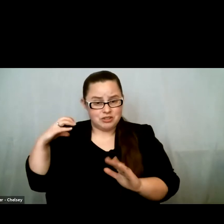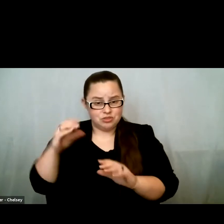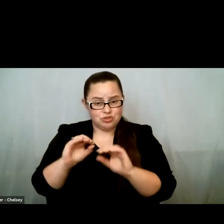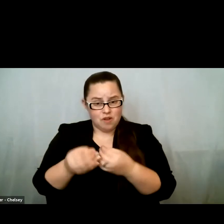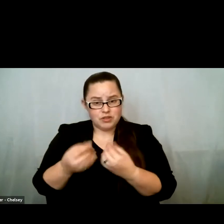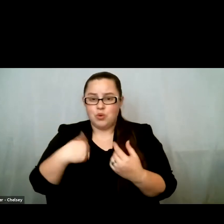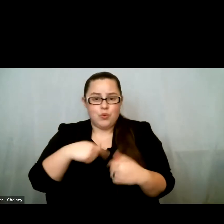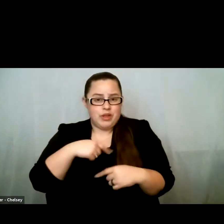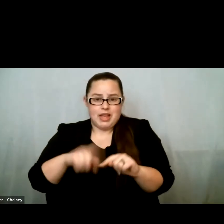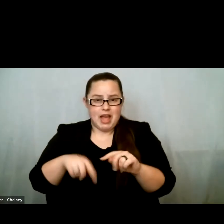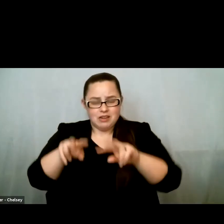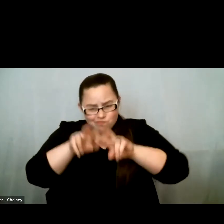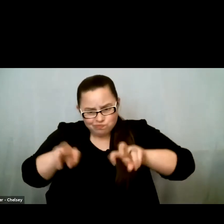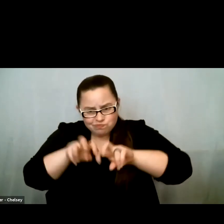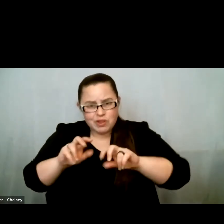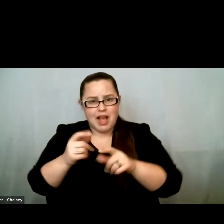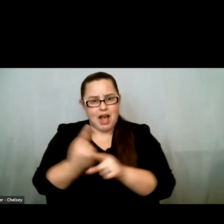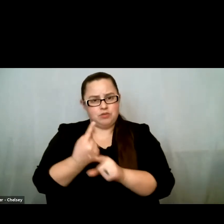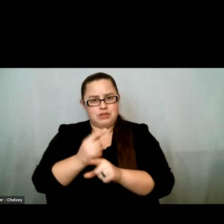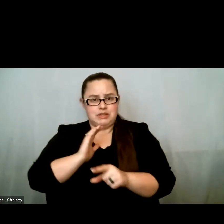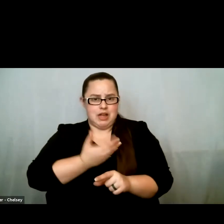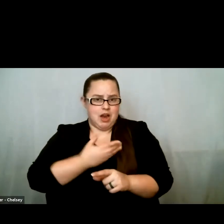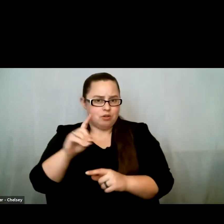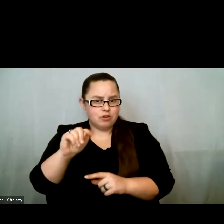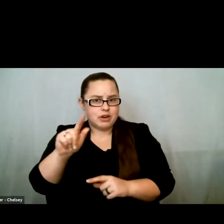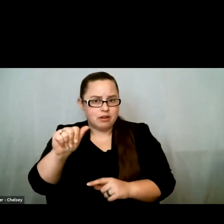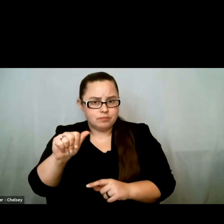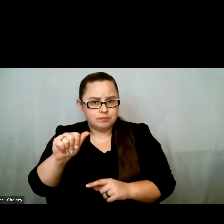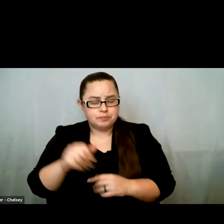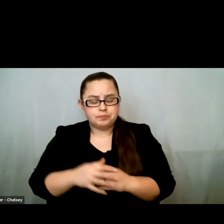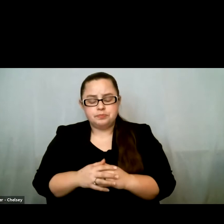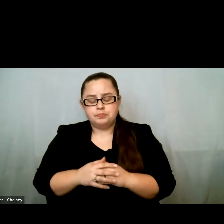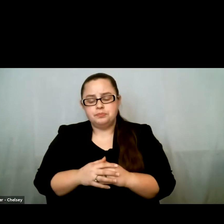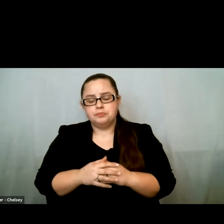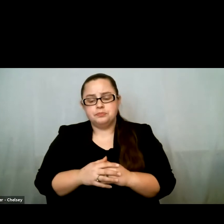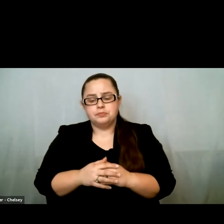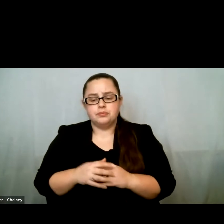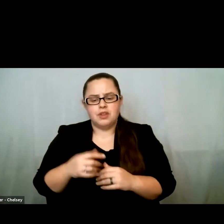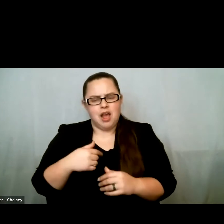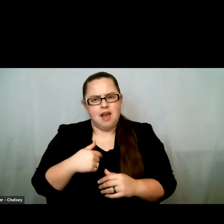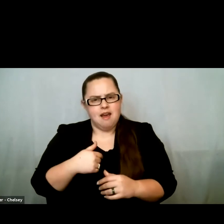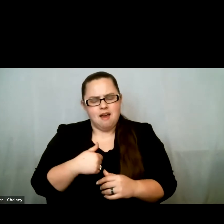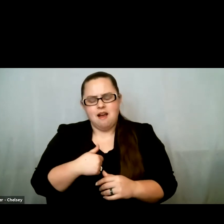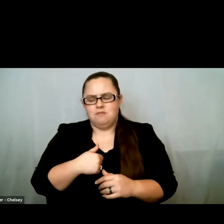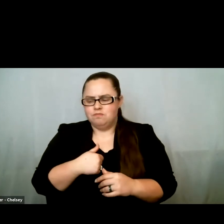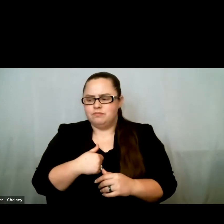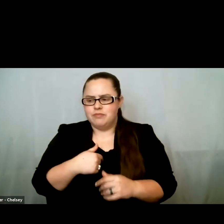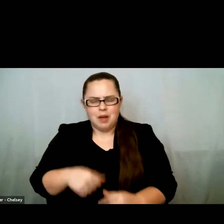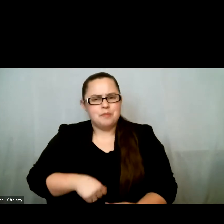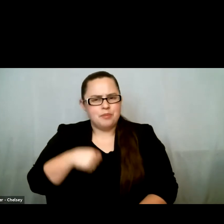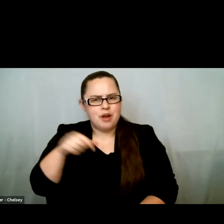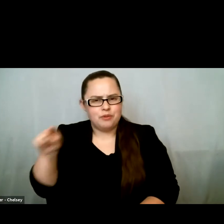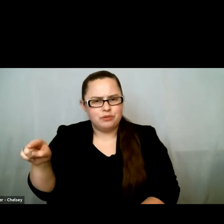our data accurately. And I have to say, I'm proud of that because it allows for us to have